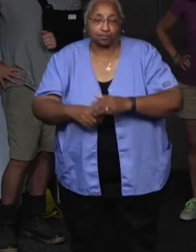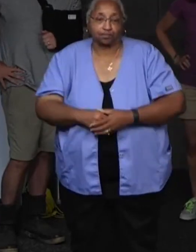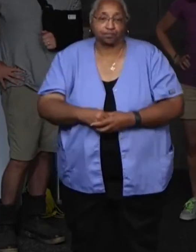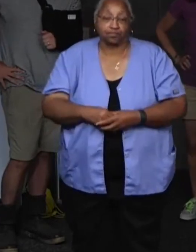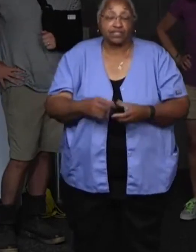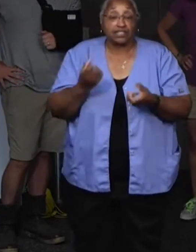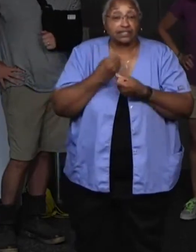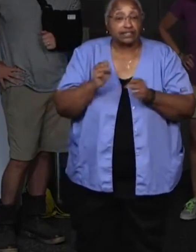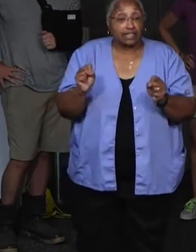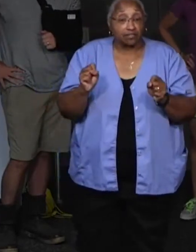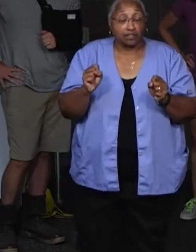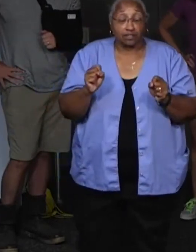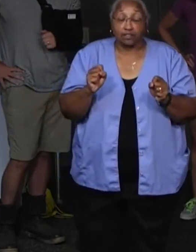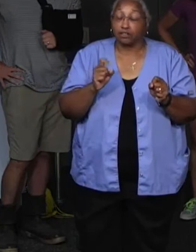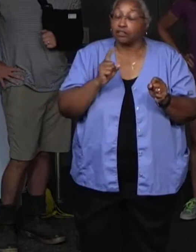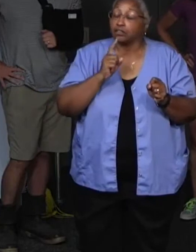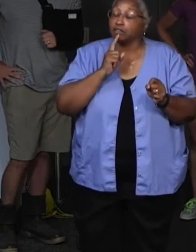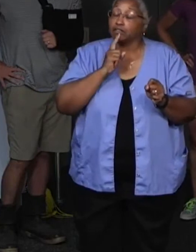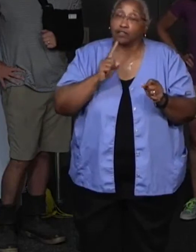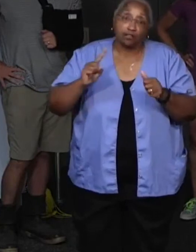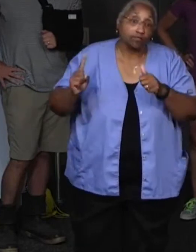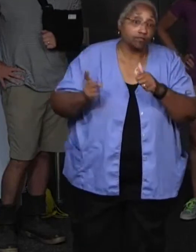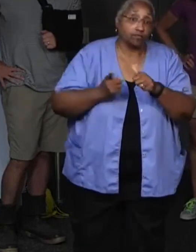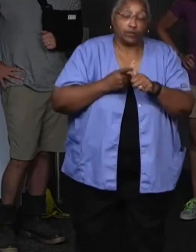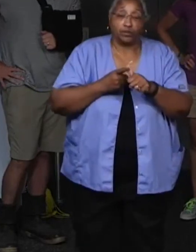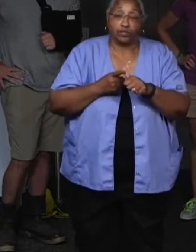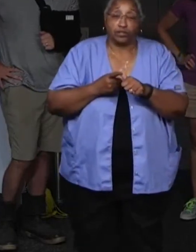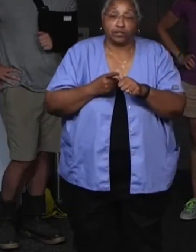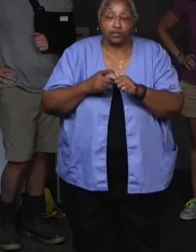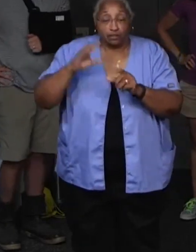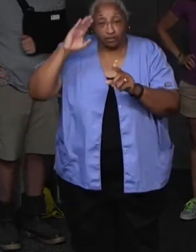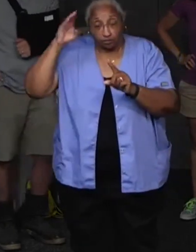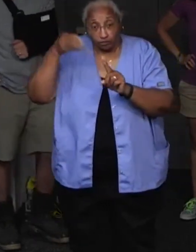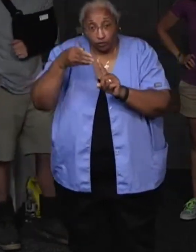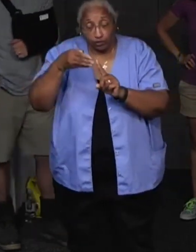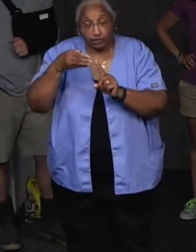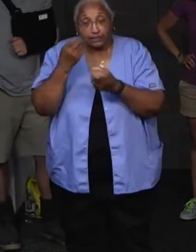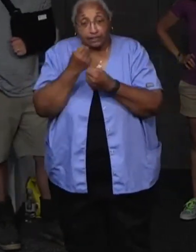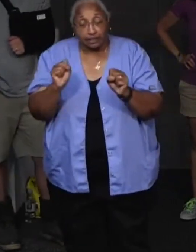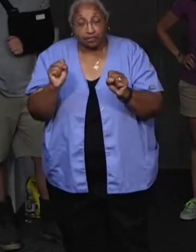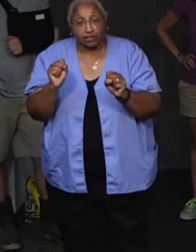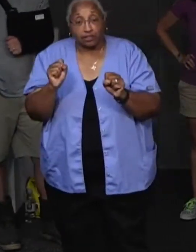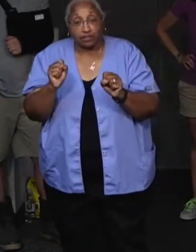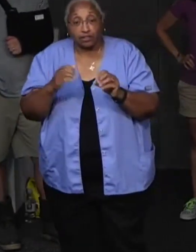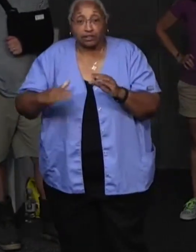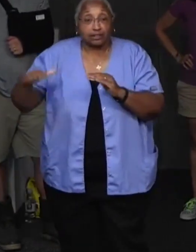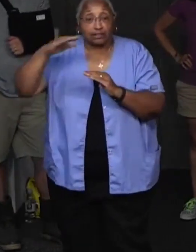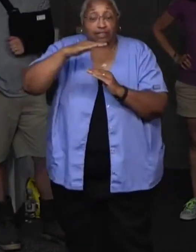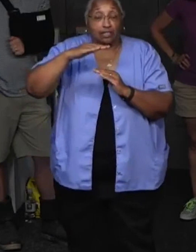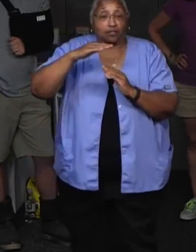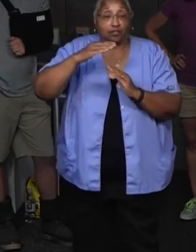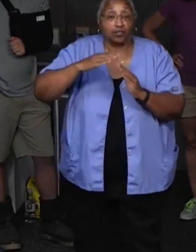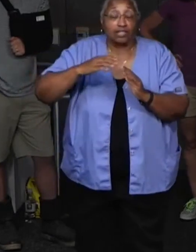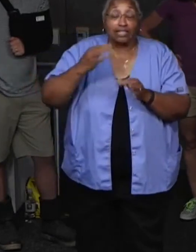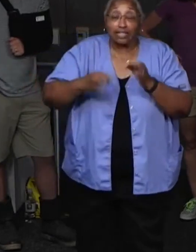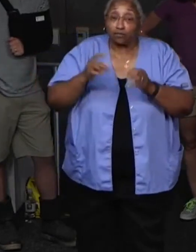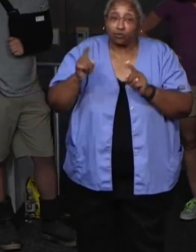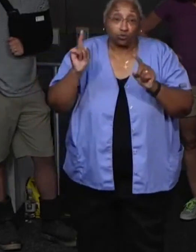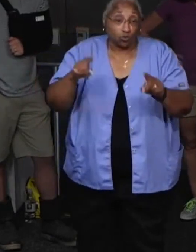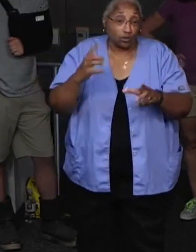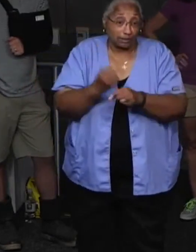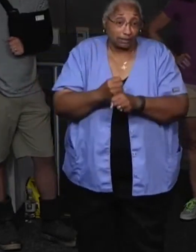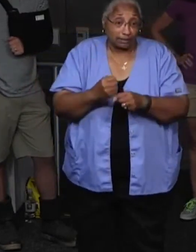Safety remains paramount. I have to always mention that safety is the top priority everywhere. Whether you're going to get gas,